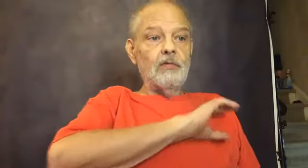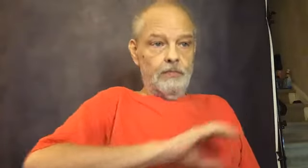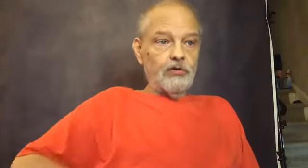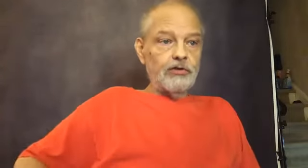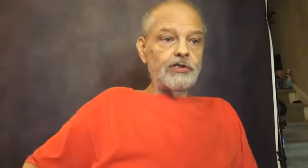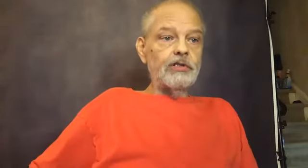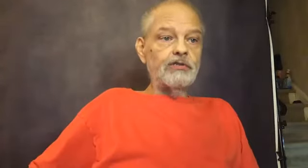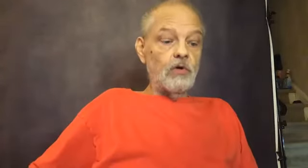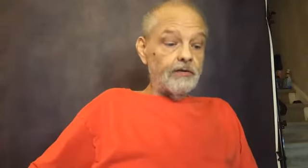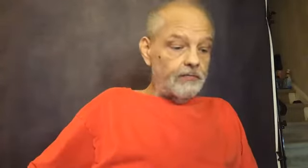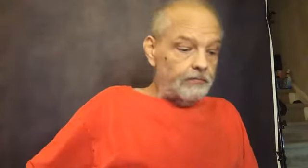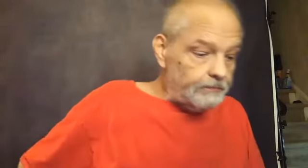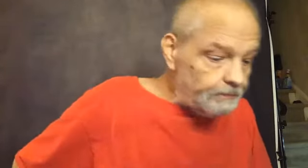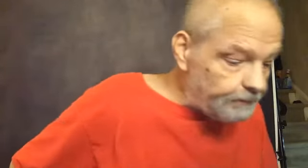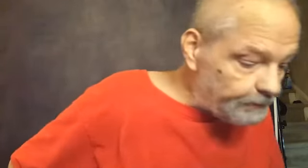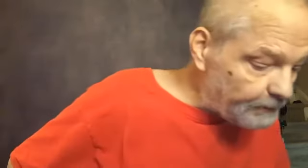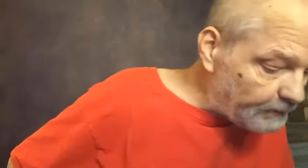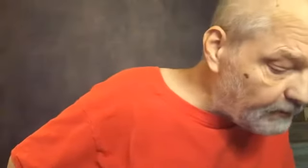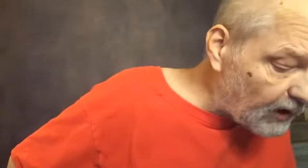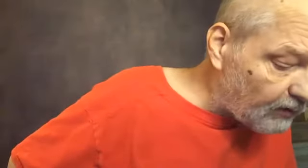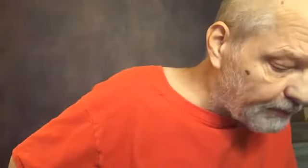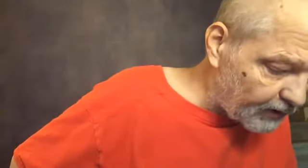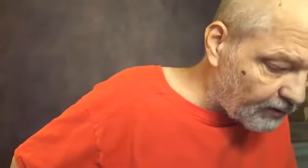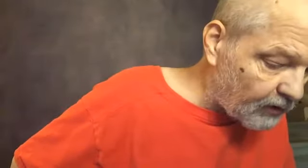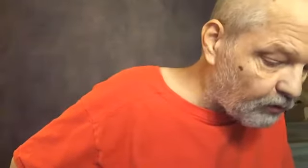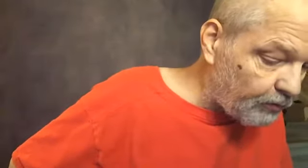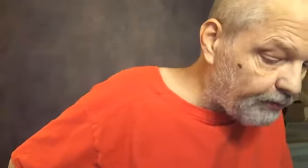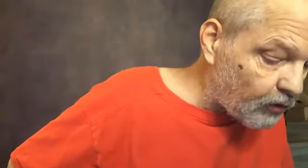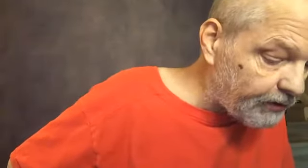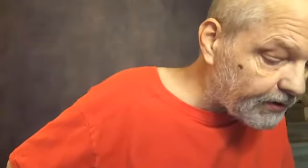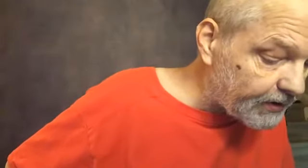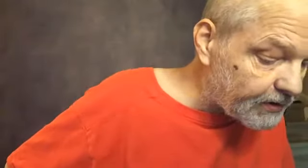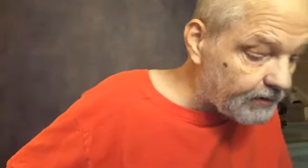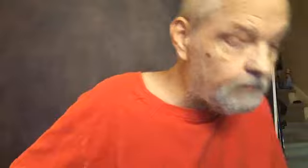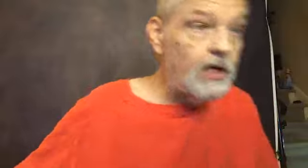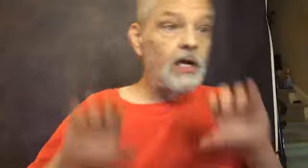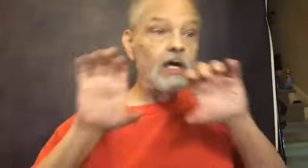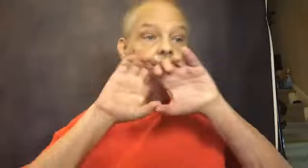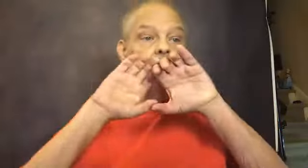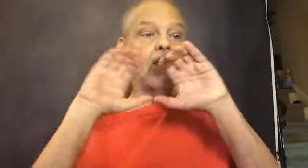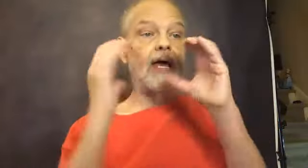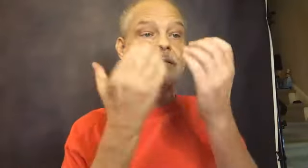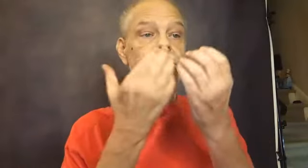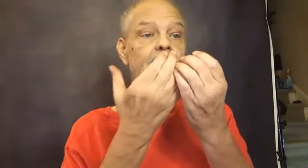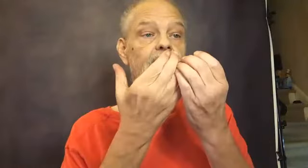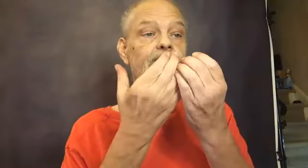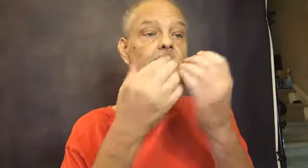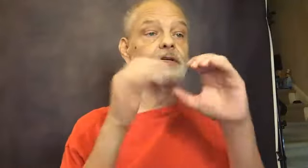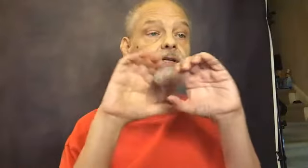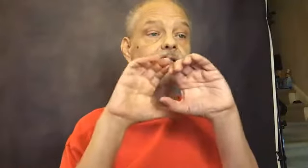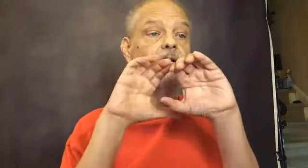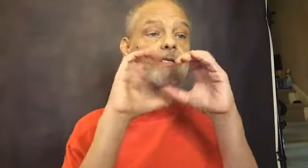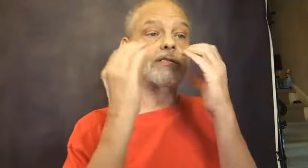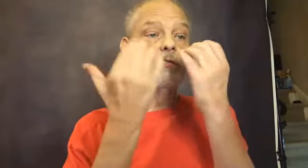But Christian is one of them. But there will be more on this list. Class is often initialized.